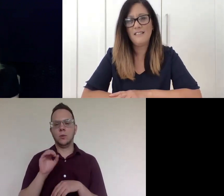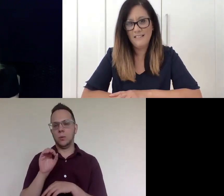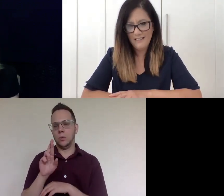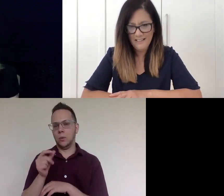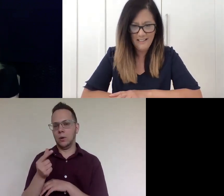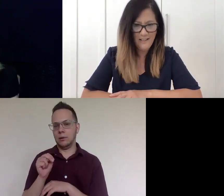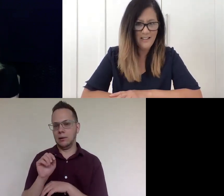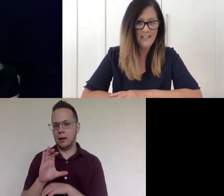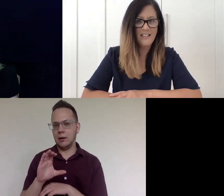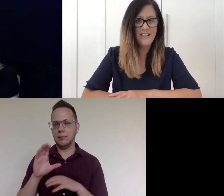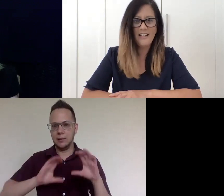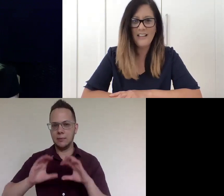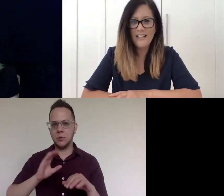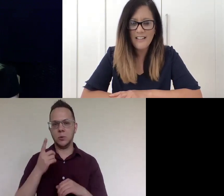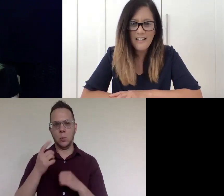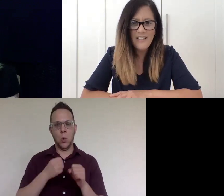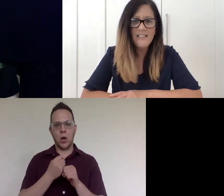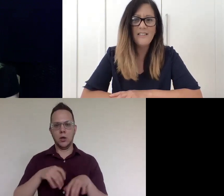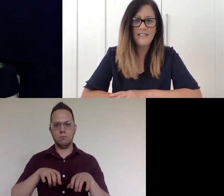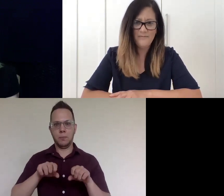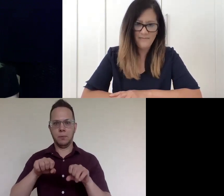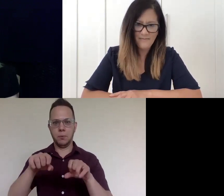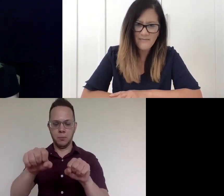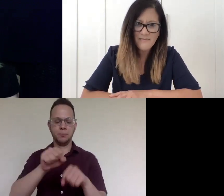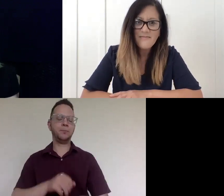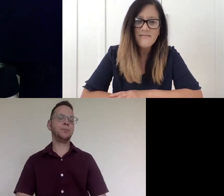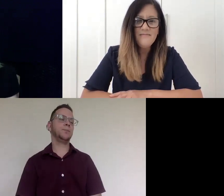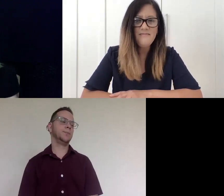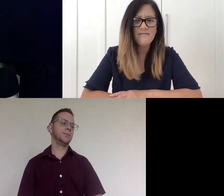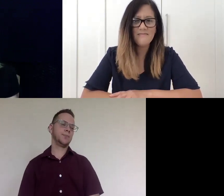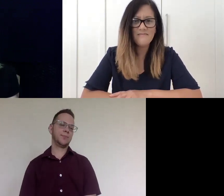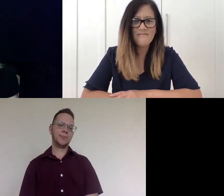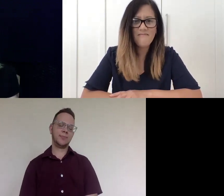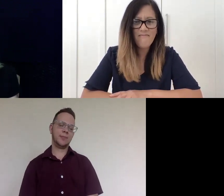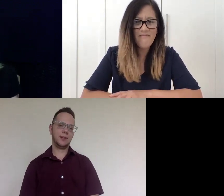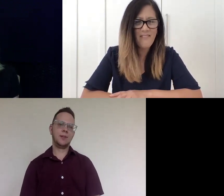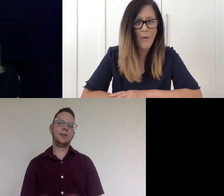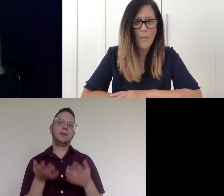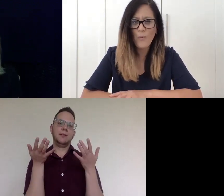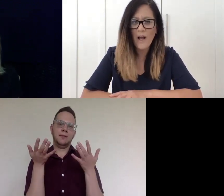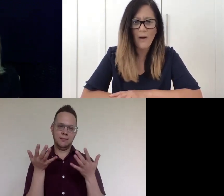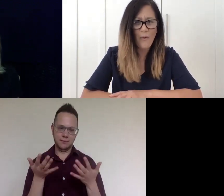chemistry, biology, physics, organic chemistry.